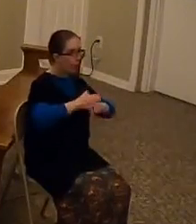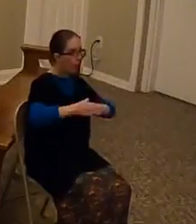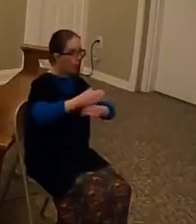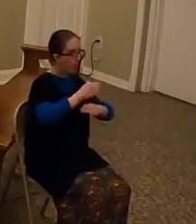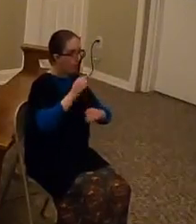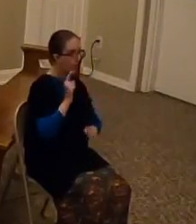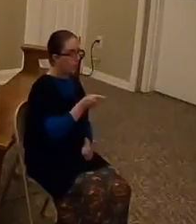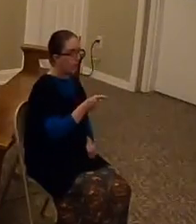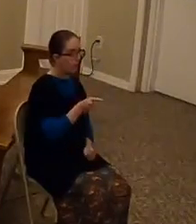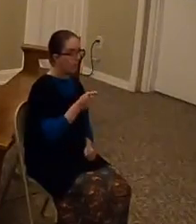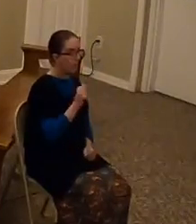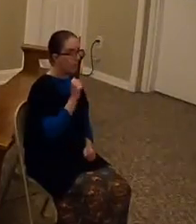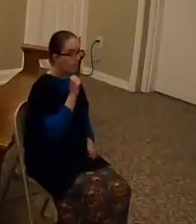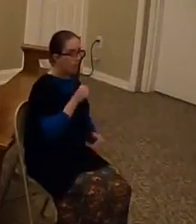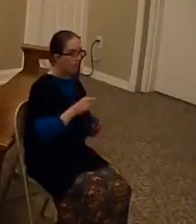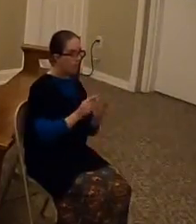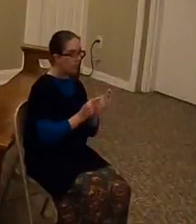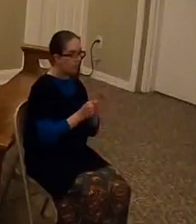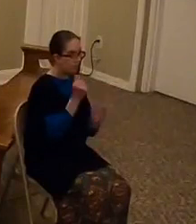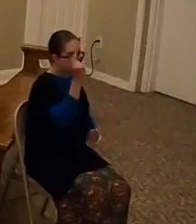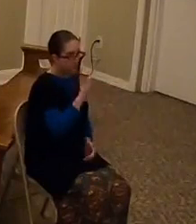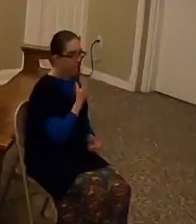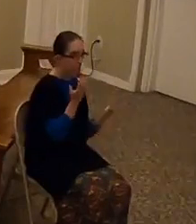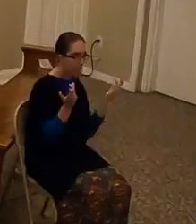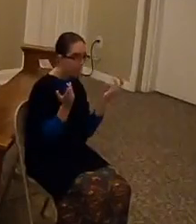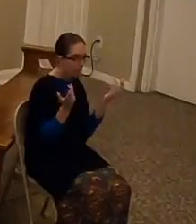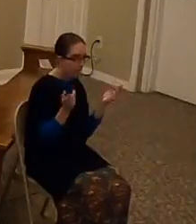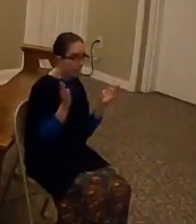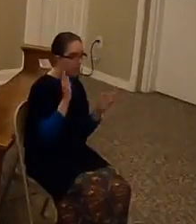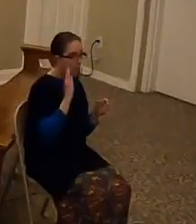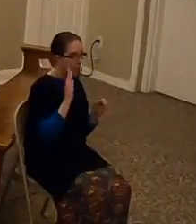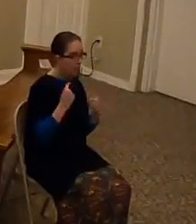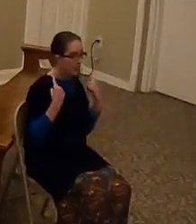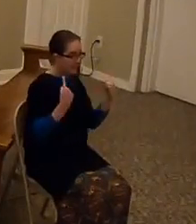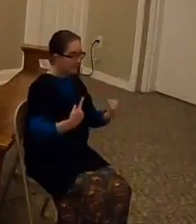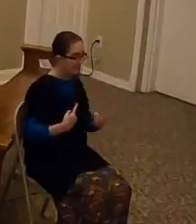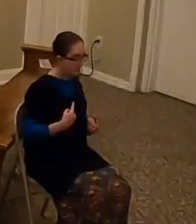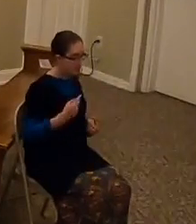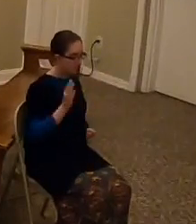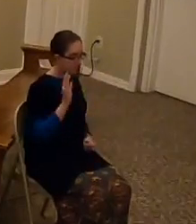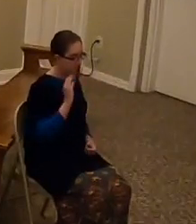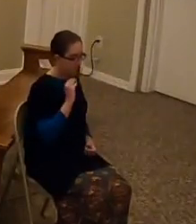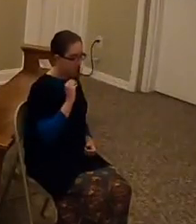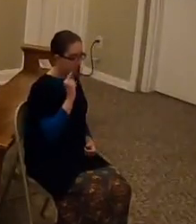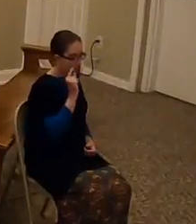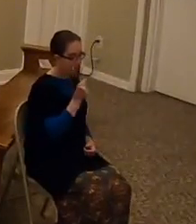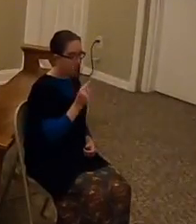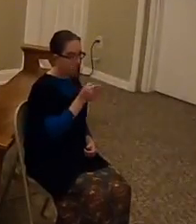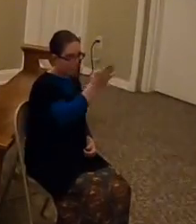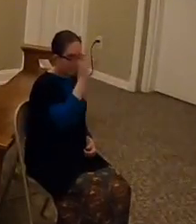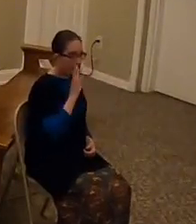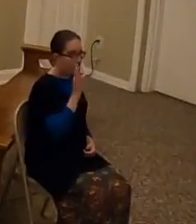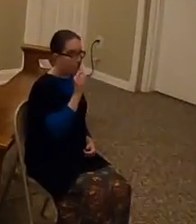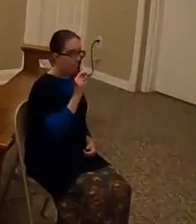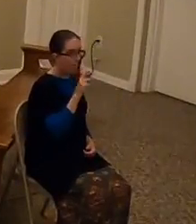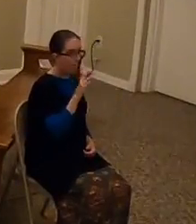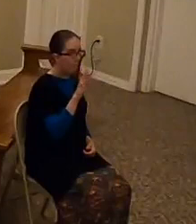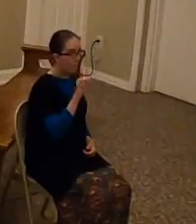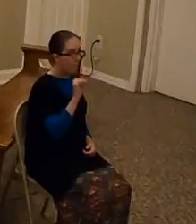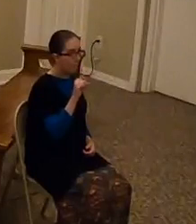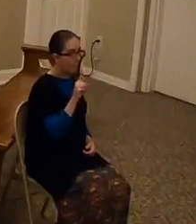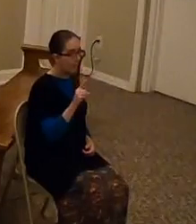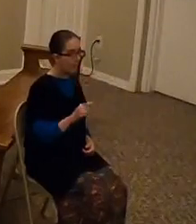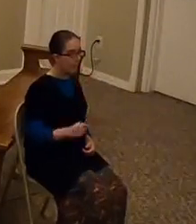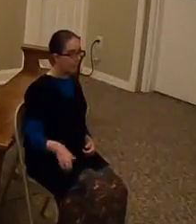you. For you're not under the law but under grace. What then? Shall we sin because we're not under the law but under grace? God forbid.